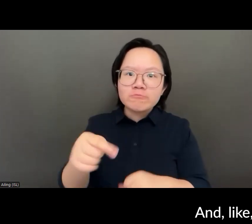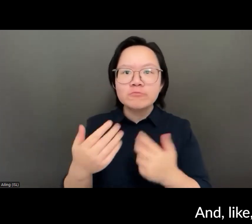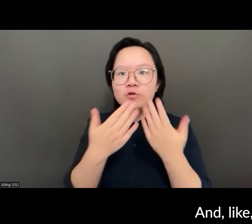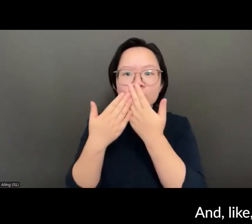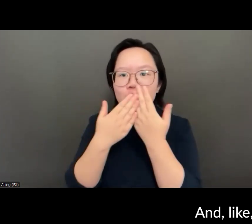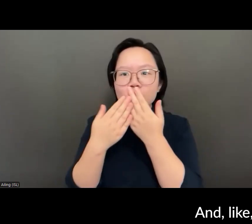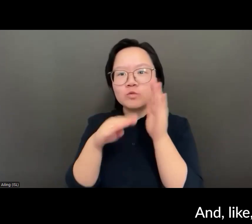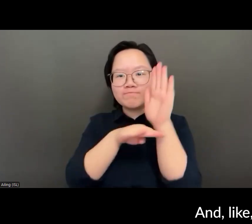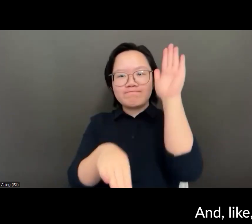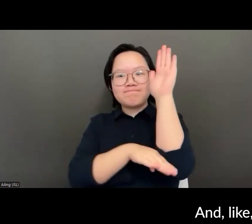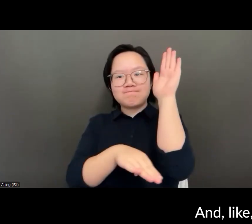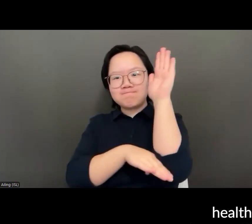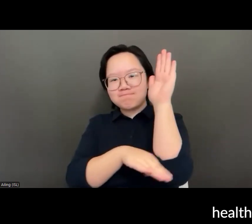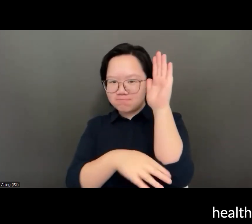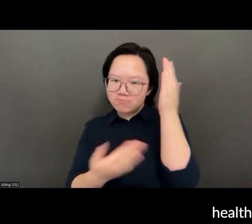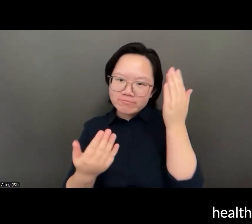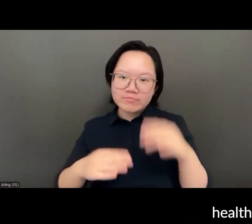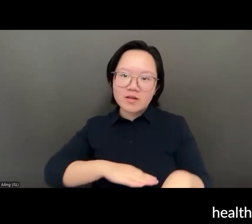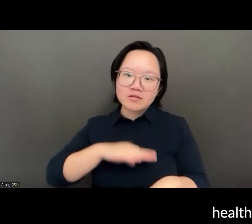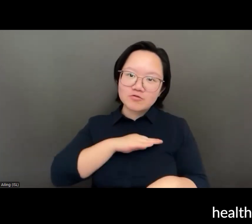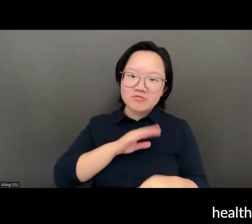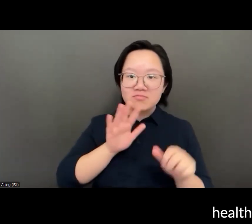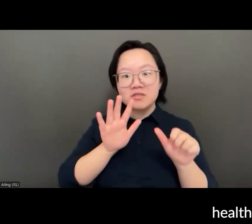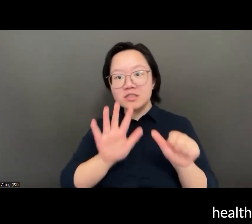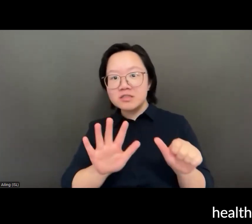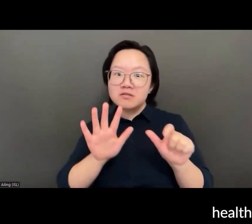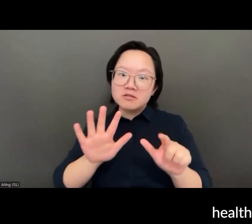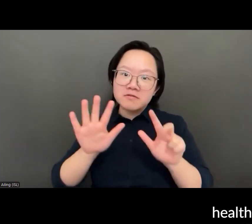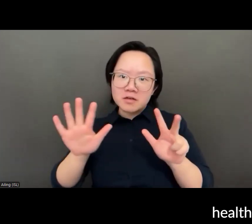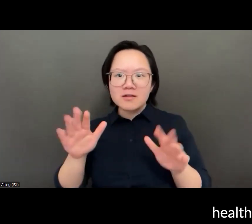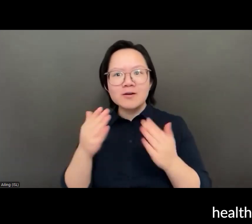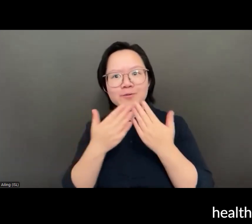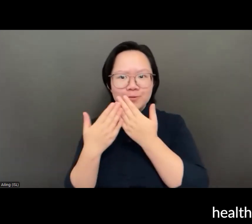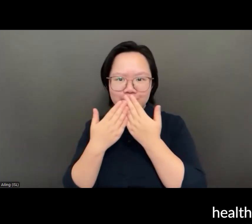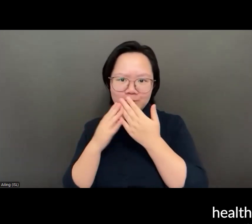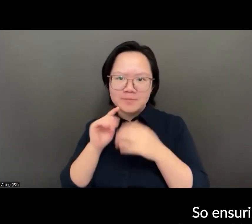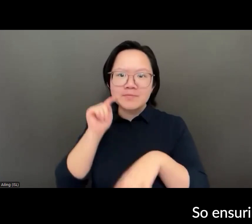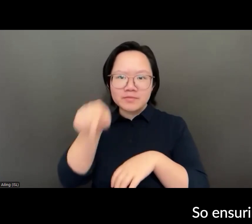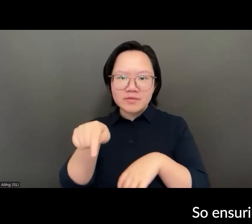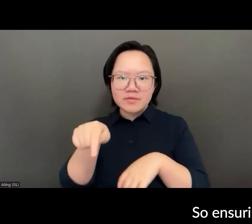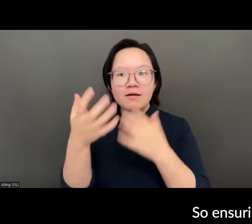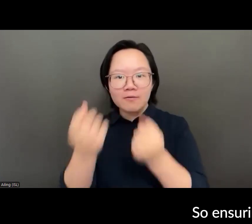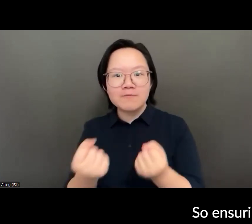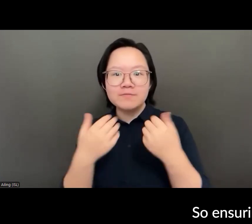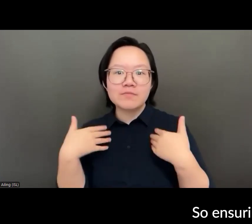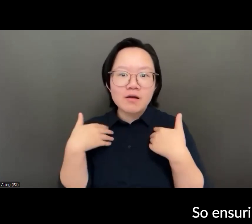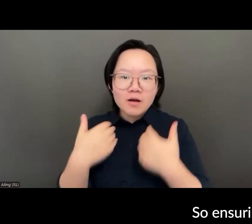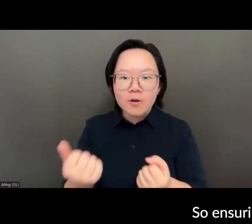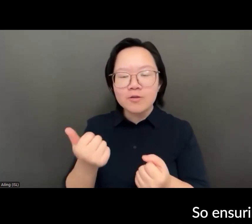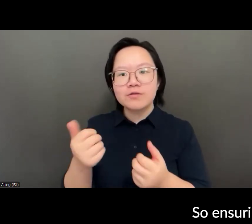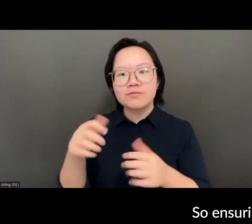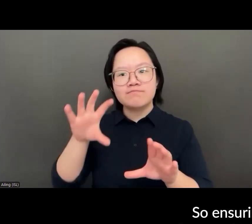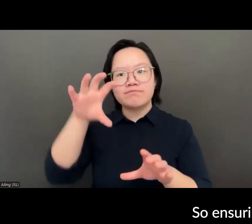like there's no water, health facilities are inaccessible and far away. So ensuring safeguarding